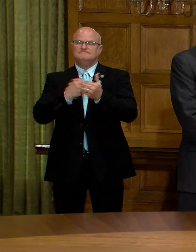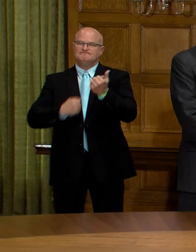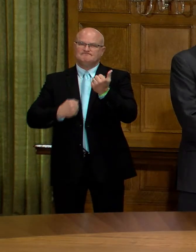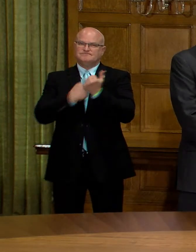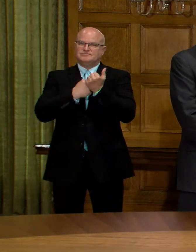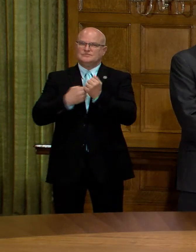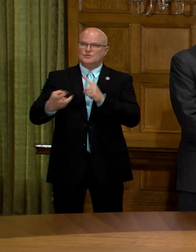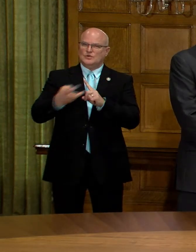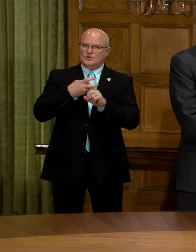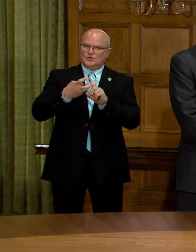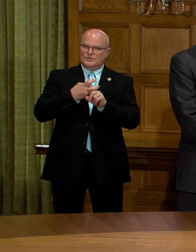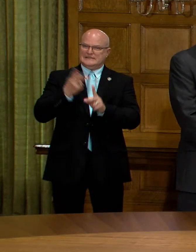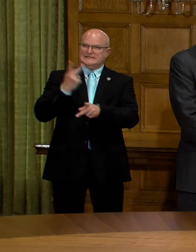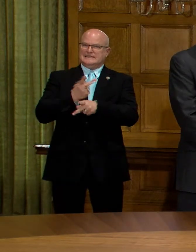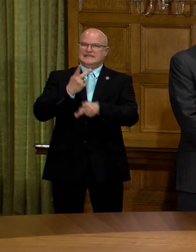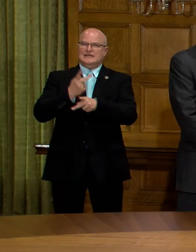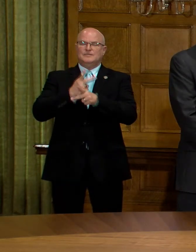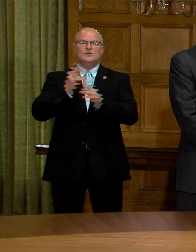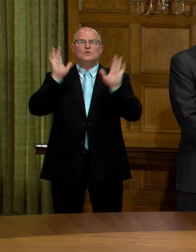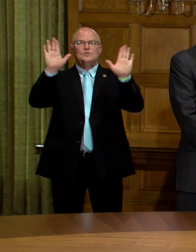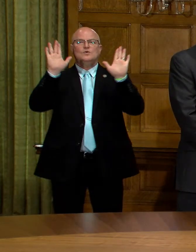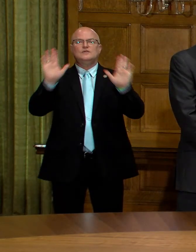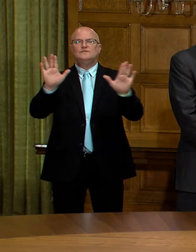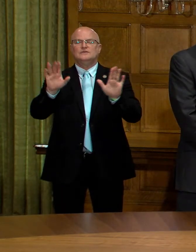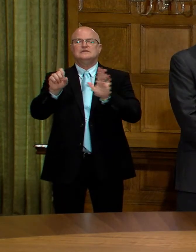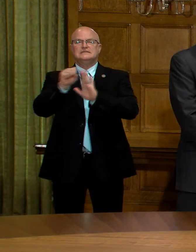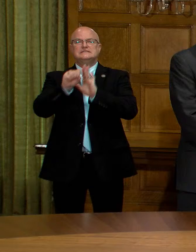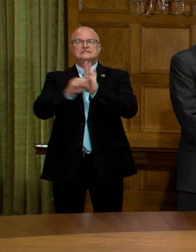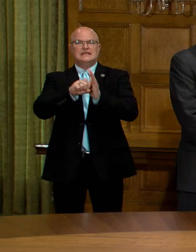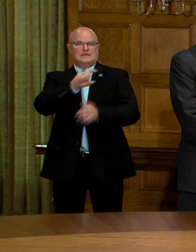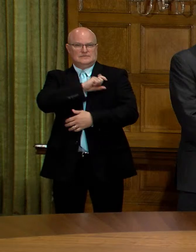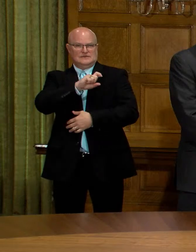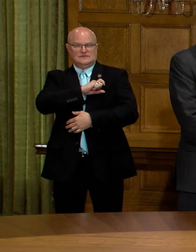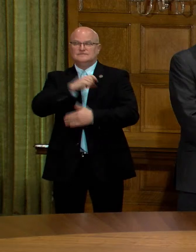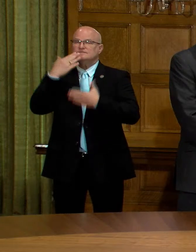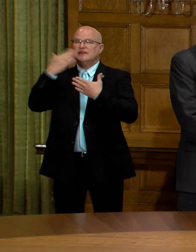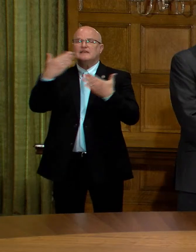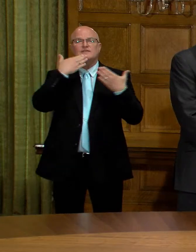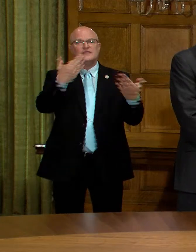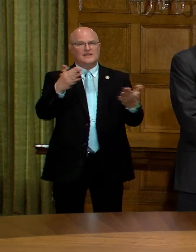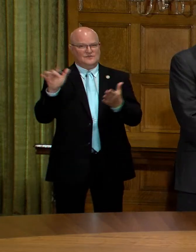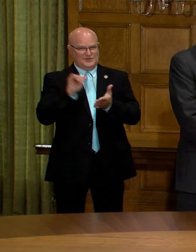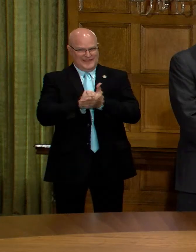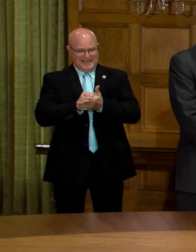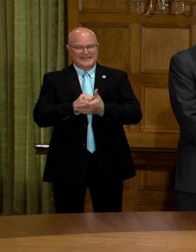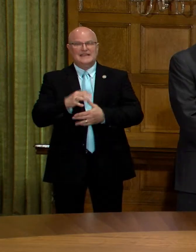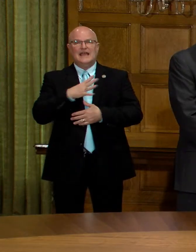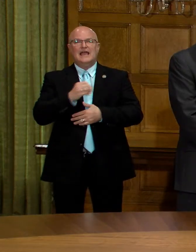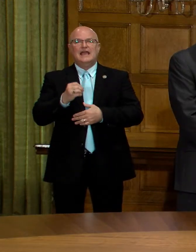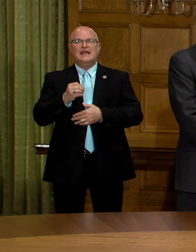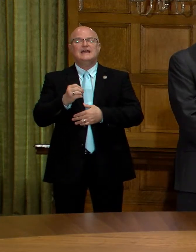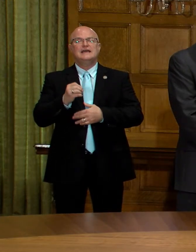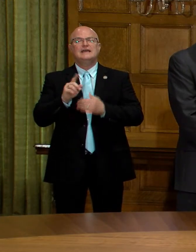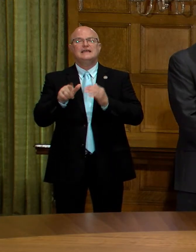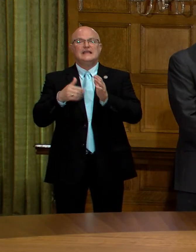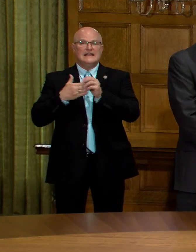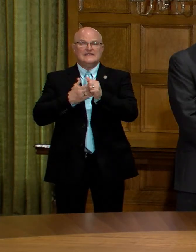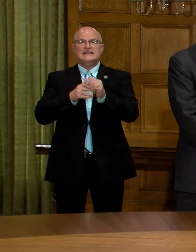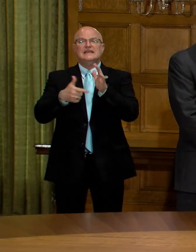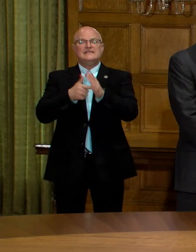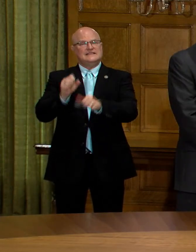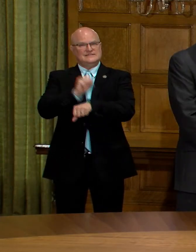recruitment and retention of our incredible Arkansas State Police troopers. So thank you all for doing this and leading the effort, and